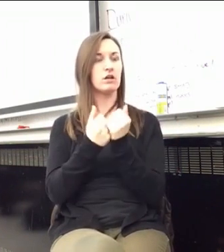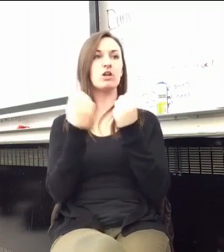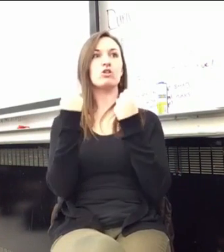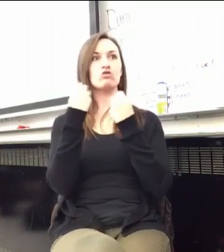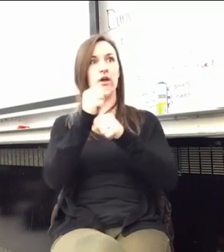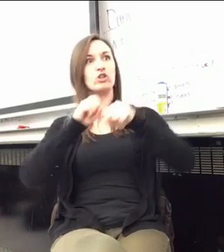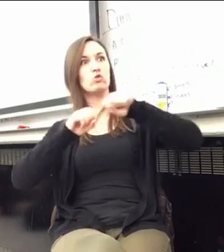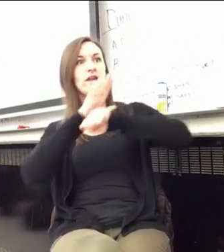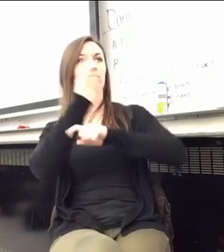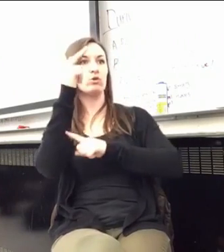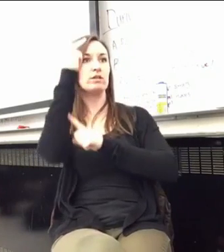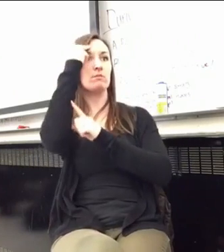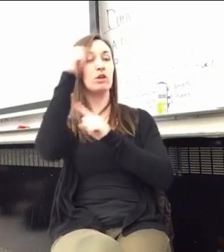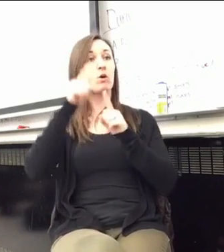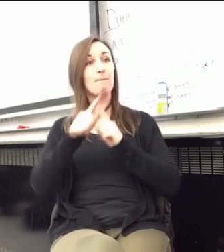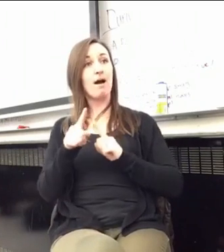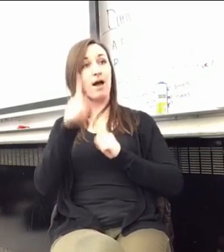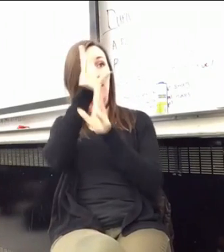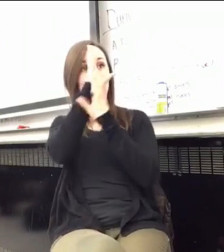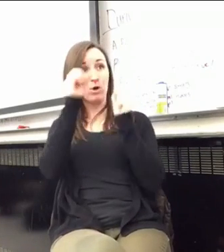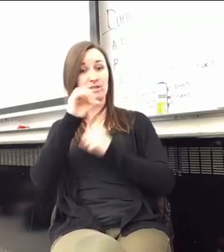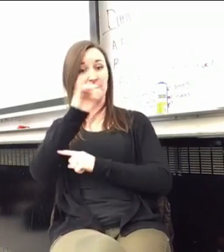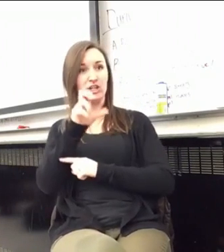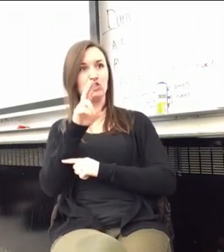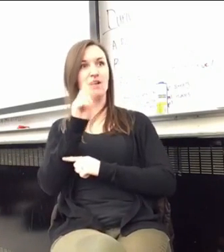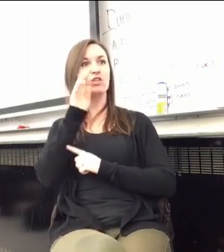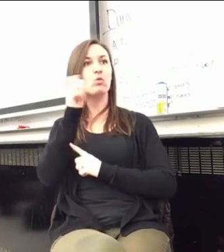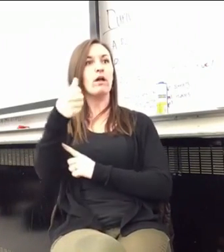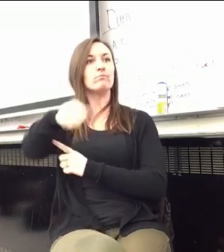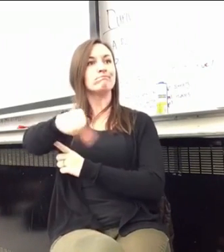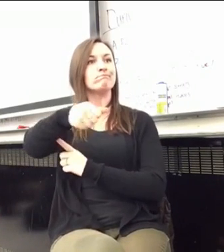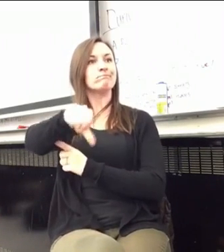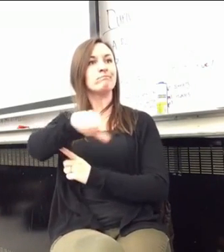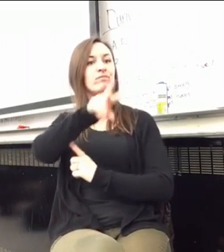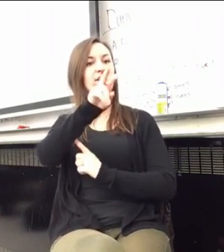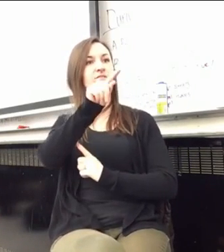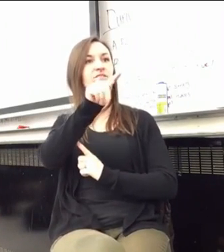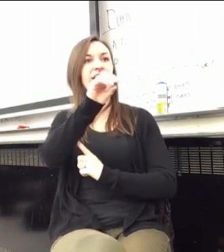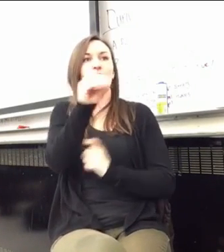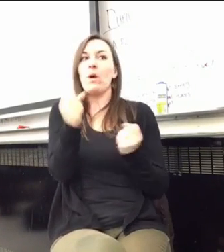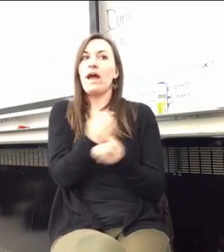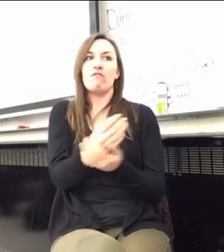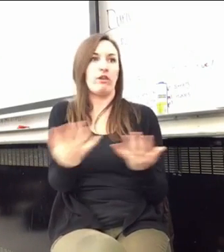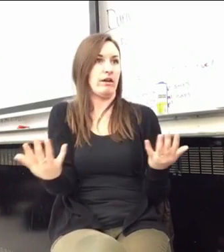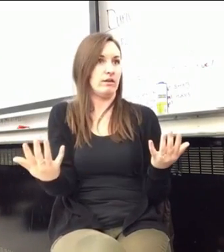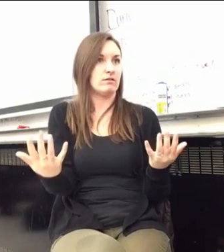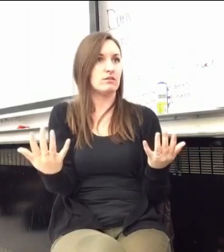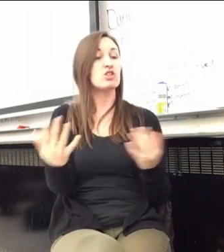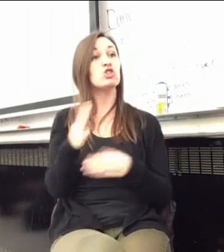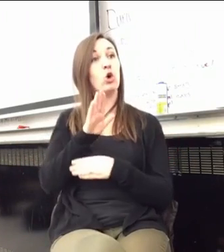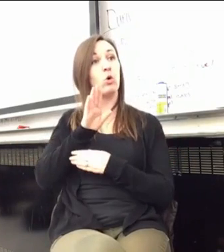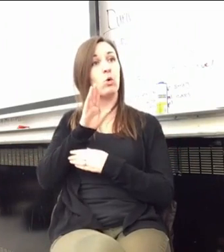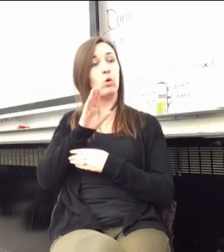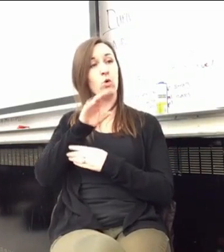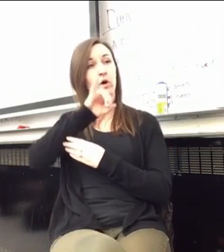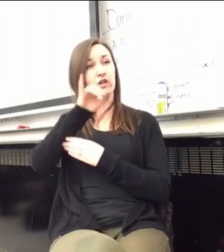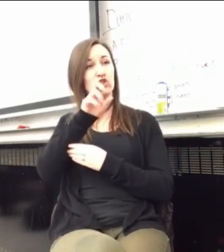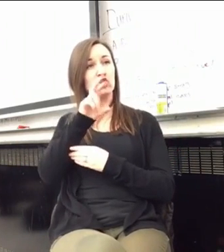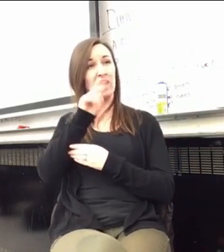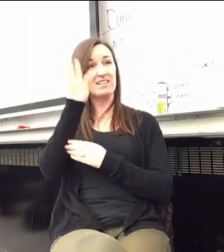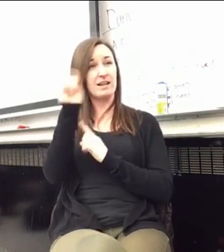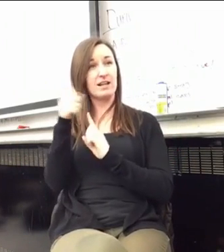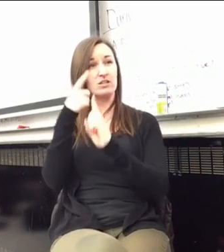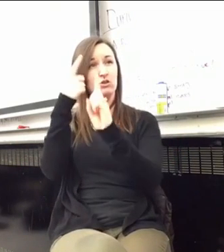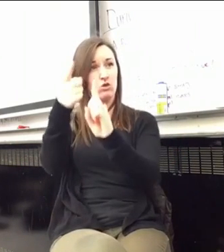veto almost everything. Now, with Andrew Johnson's veto, okay, his goal is to get rid of these bills. What a